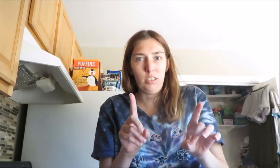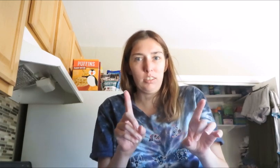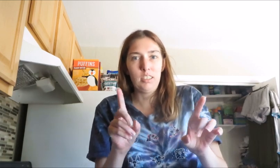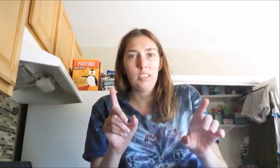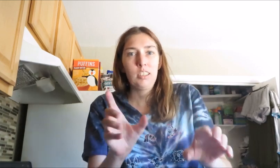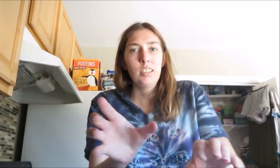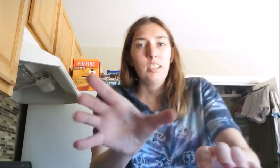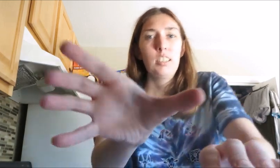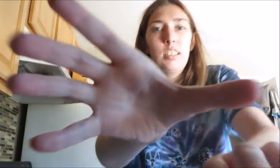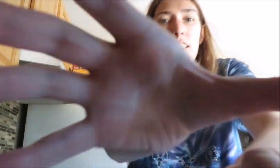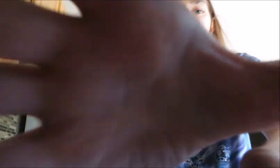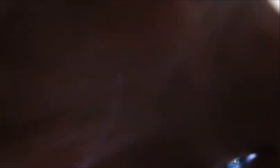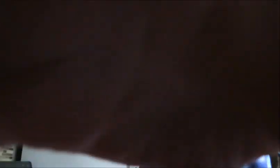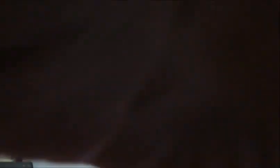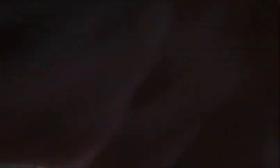forever. Yeah.